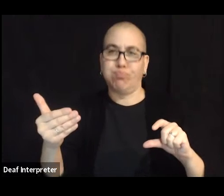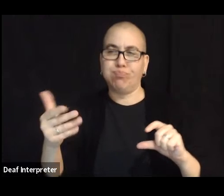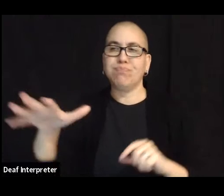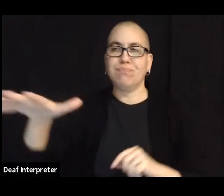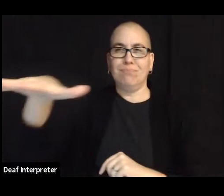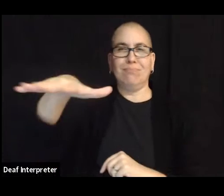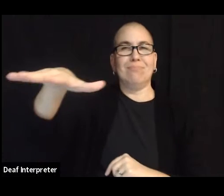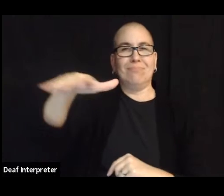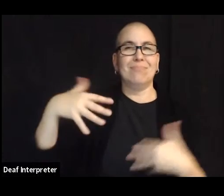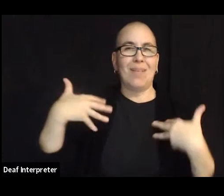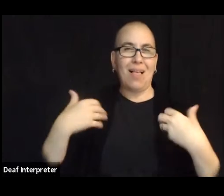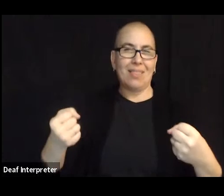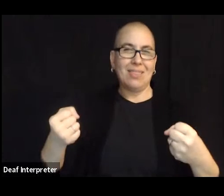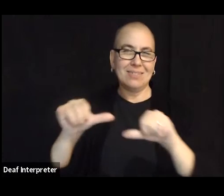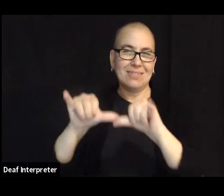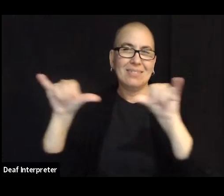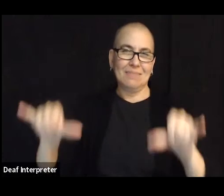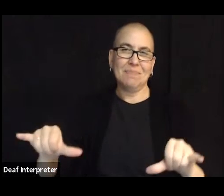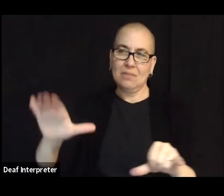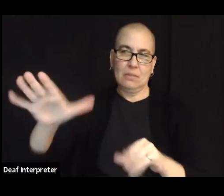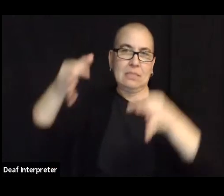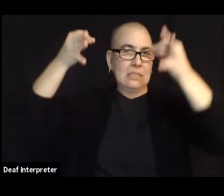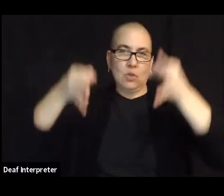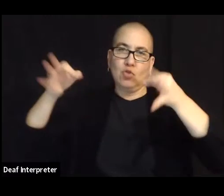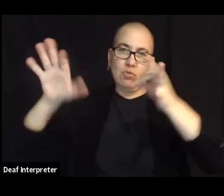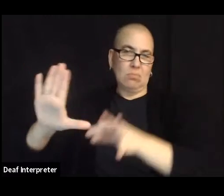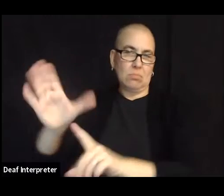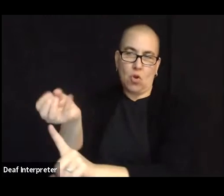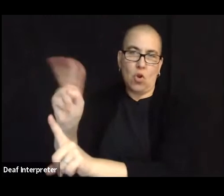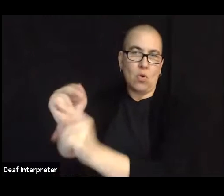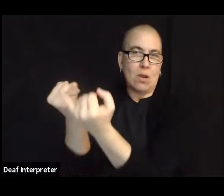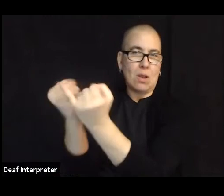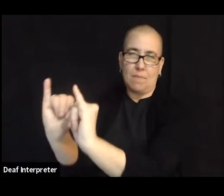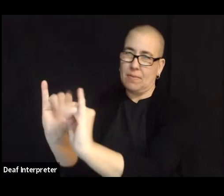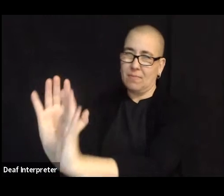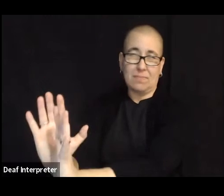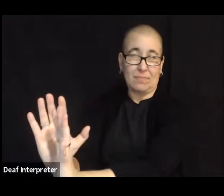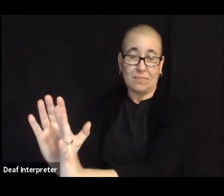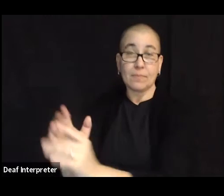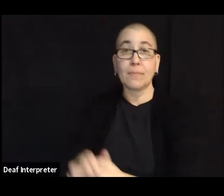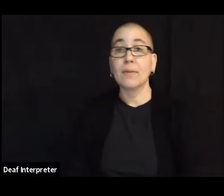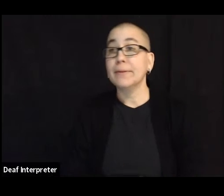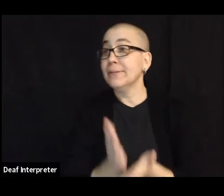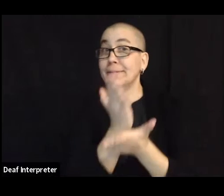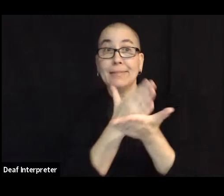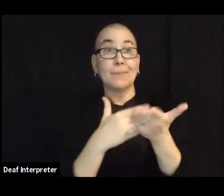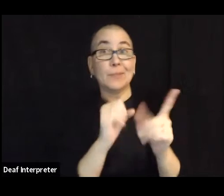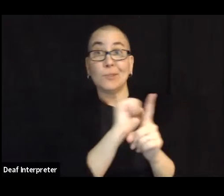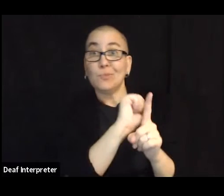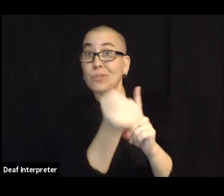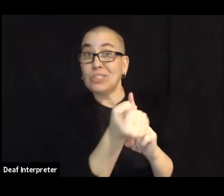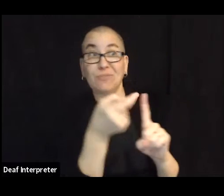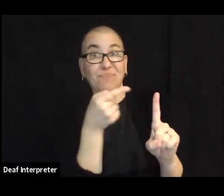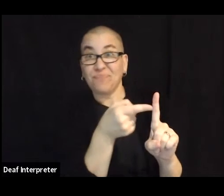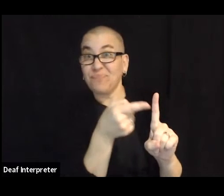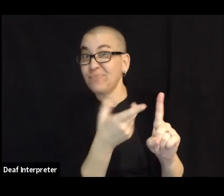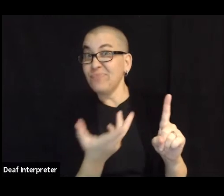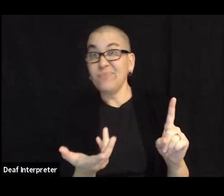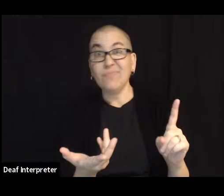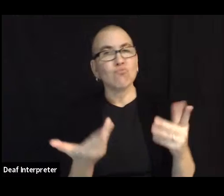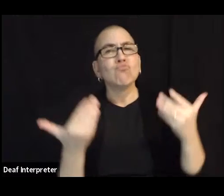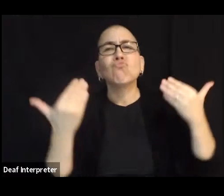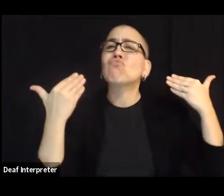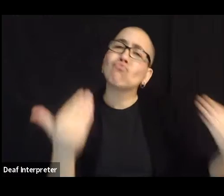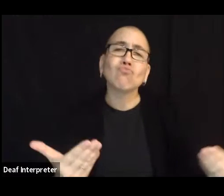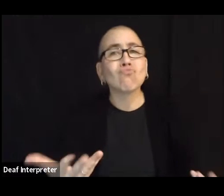then, as we commented on, there are some situations in which you are vaccinating quickly to avoid wasting